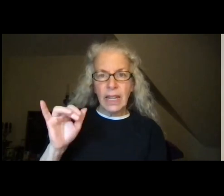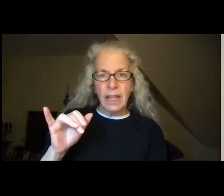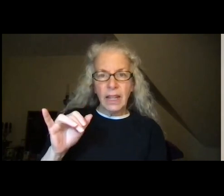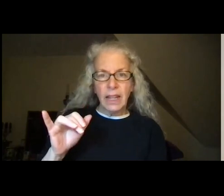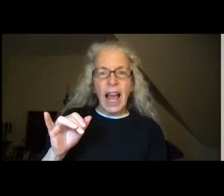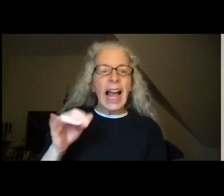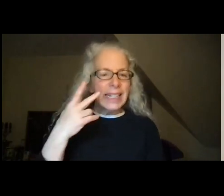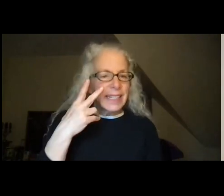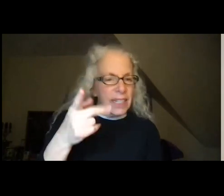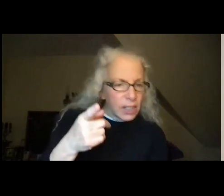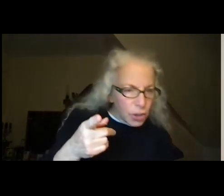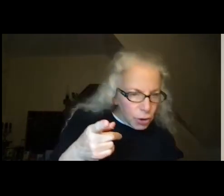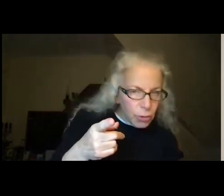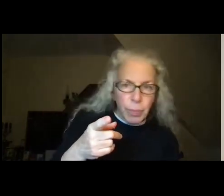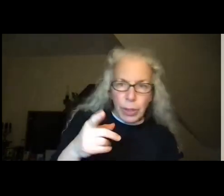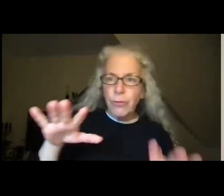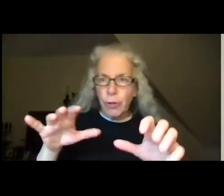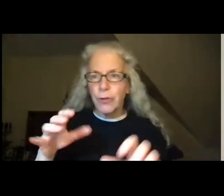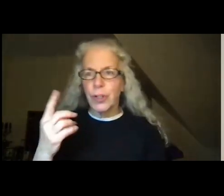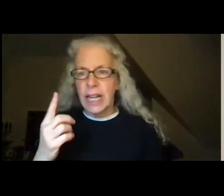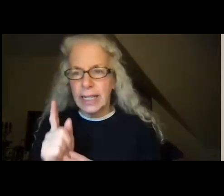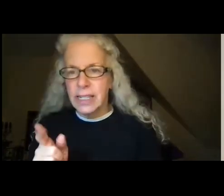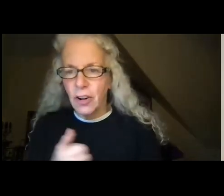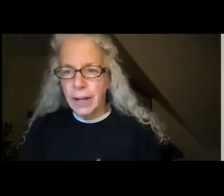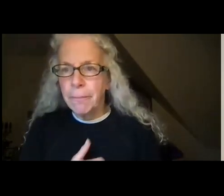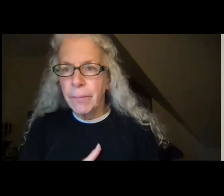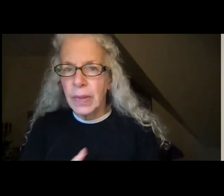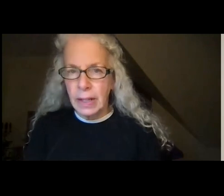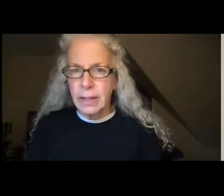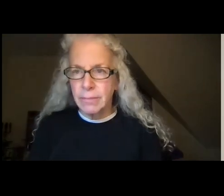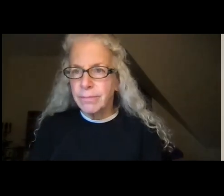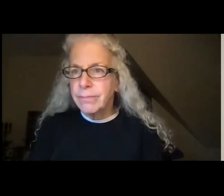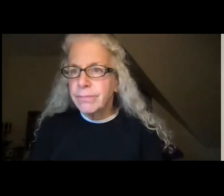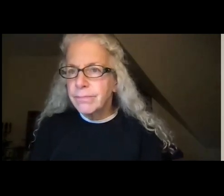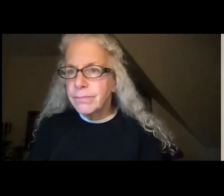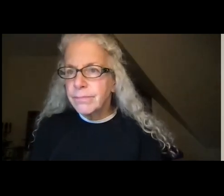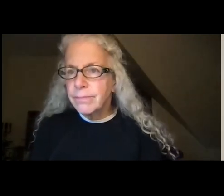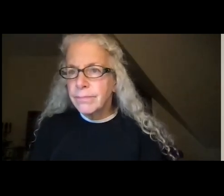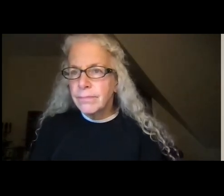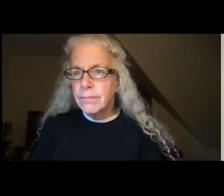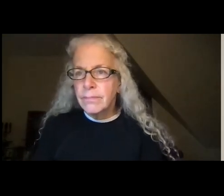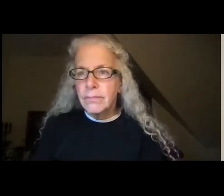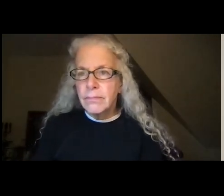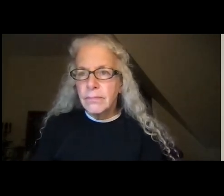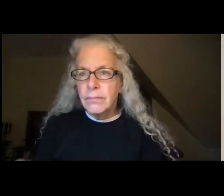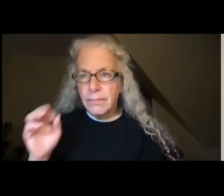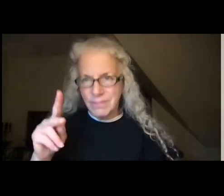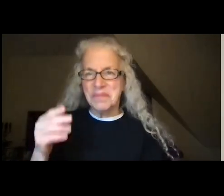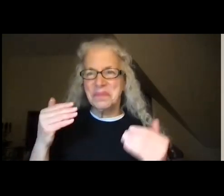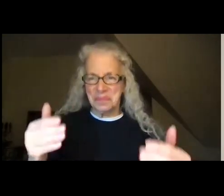Can you see me? I can see you, but you froze for a second. Sorry. Okay, okay. I'll go ahead and